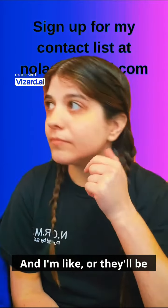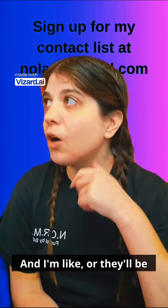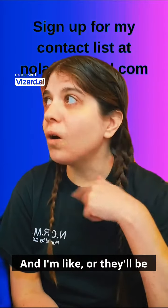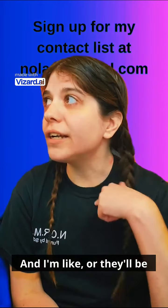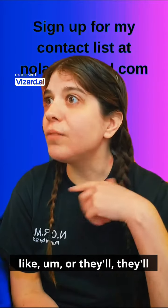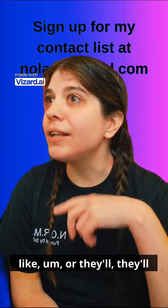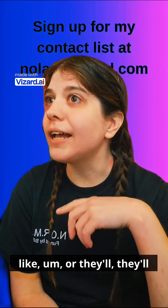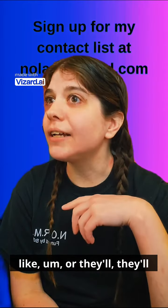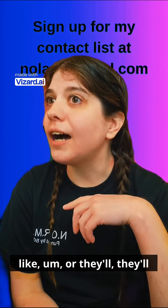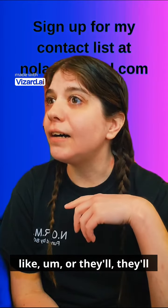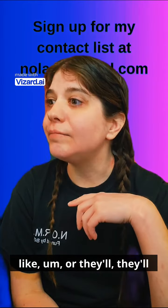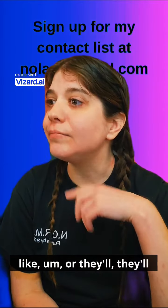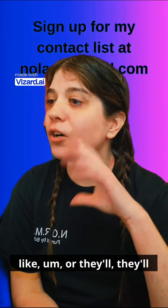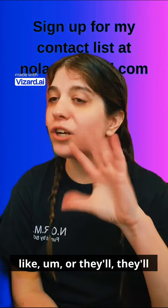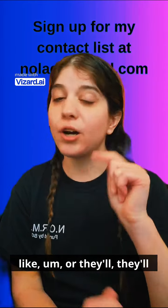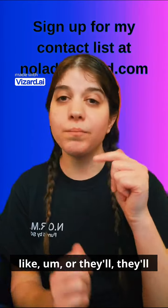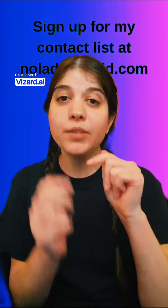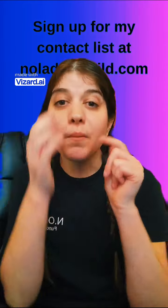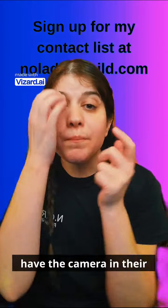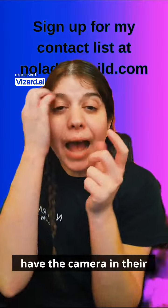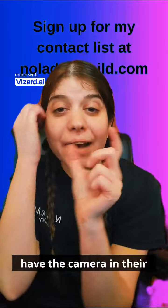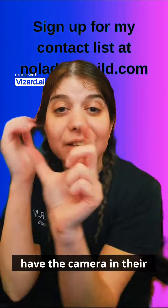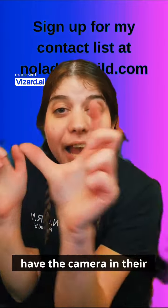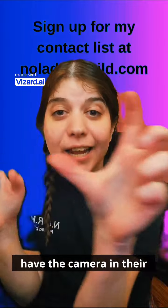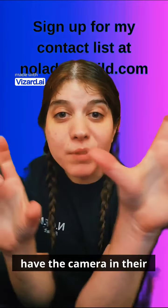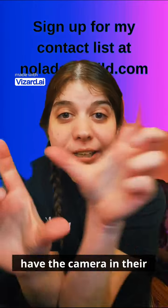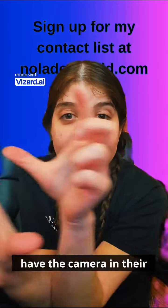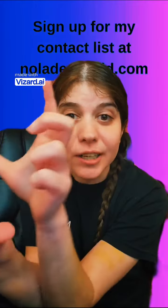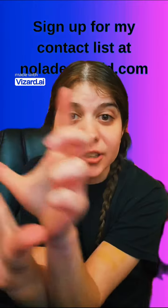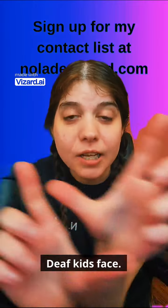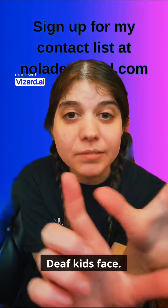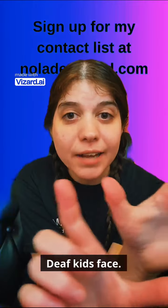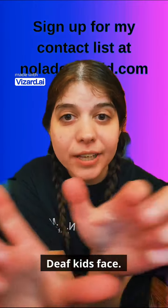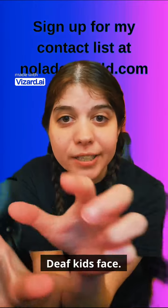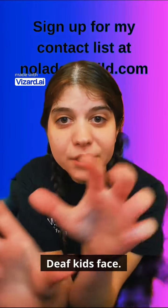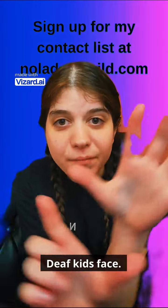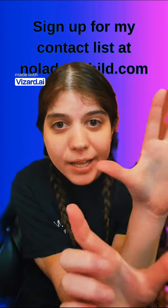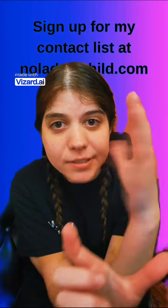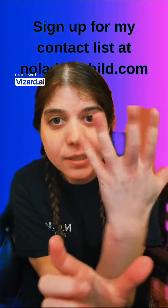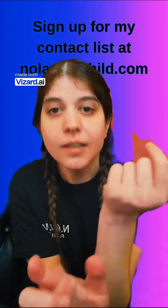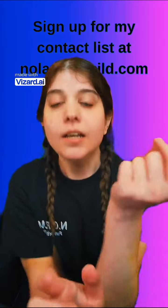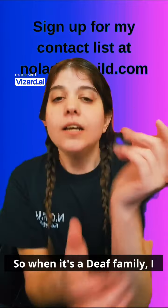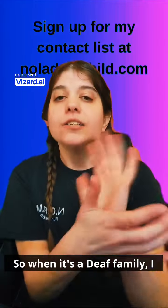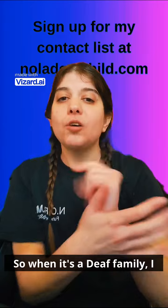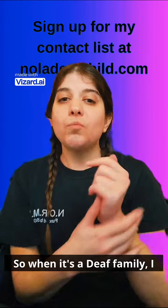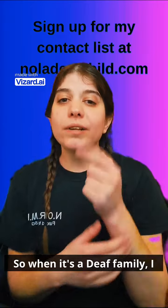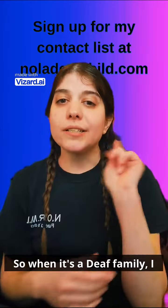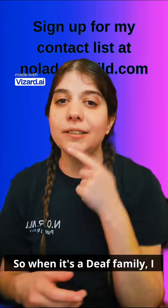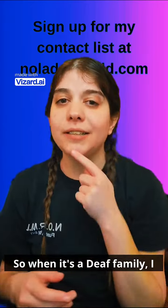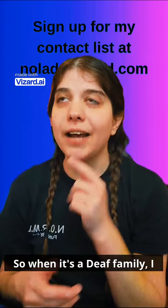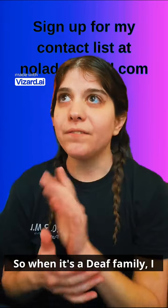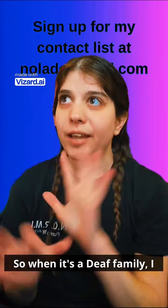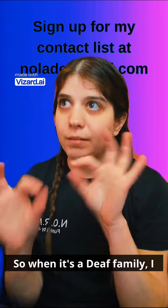or they'll be like, or they'll have the camera in their deaf kid's face. So when it's a deaf